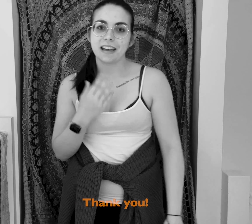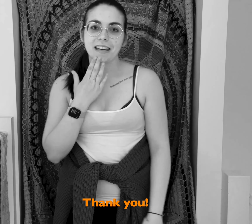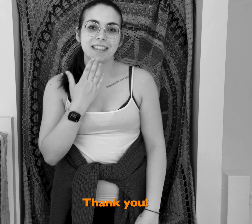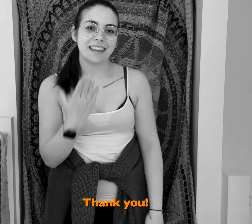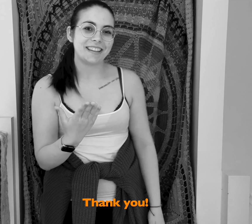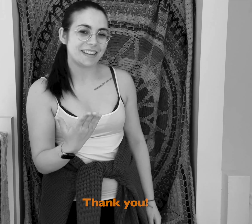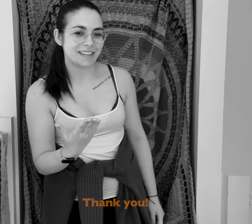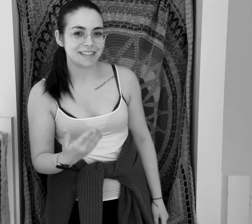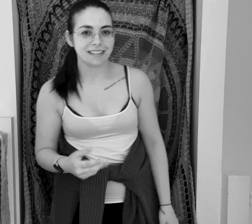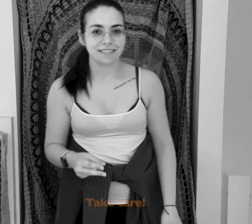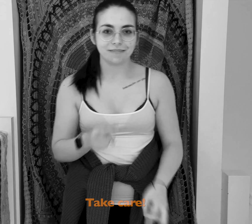We'll be